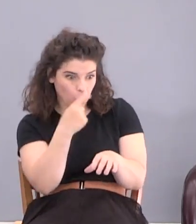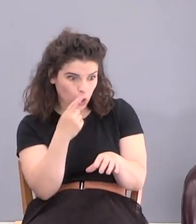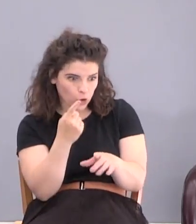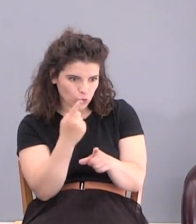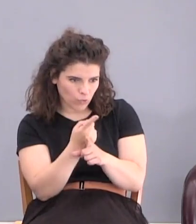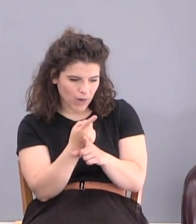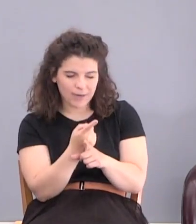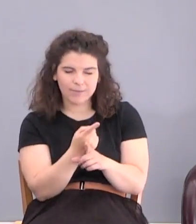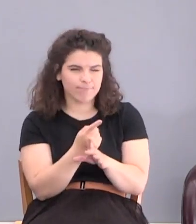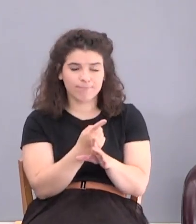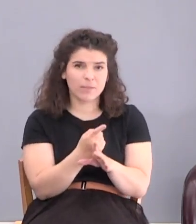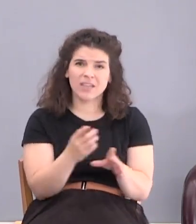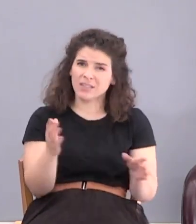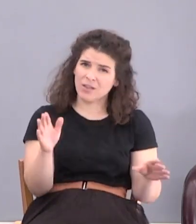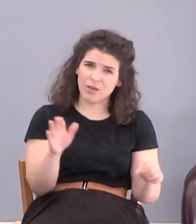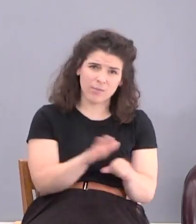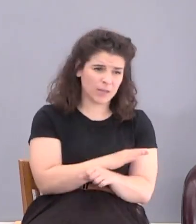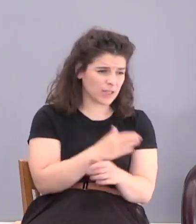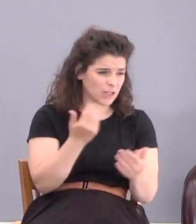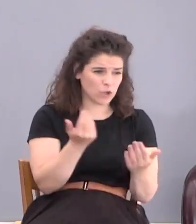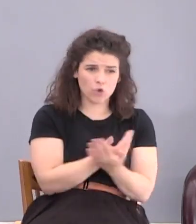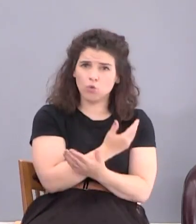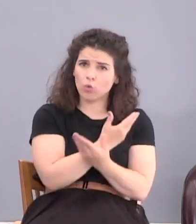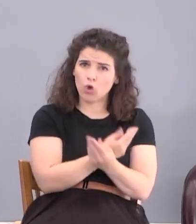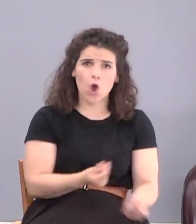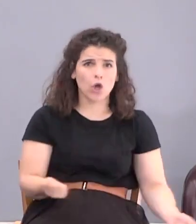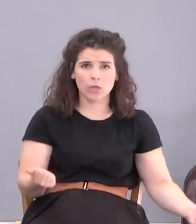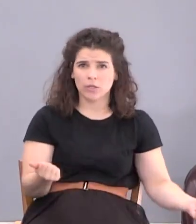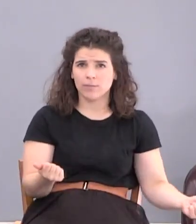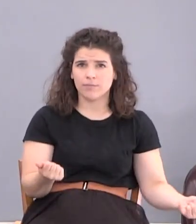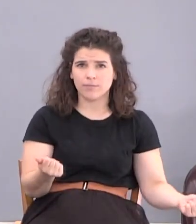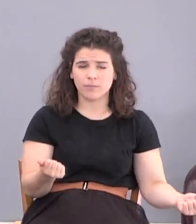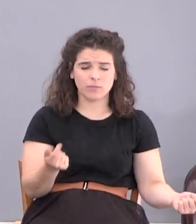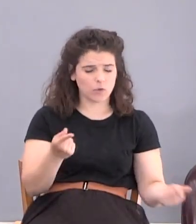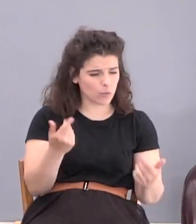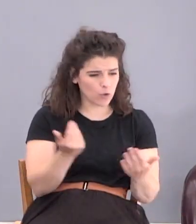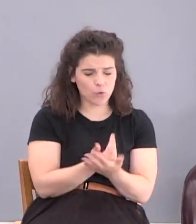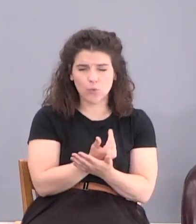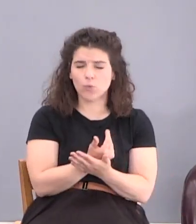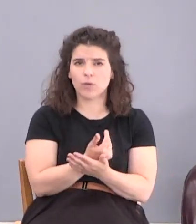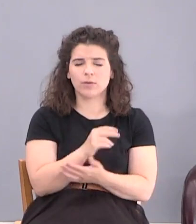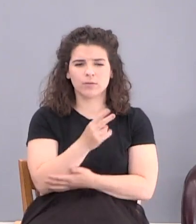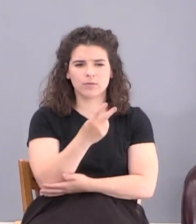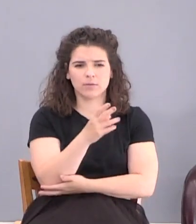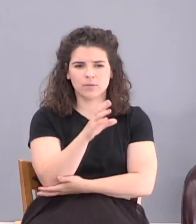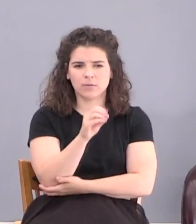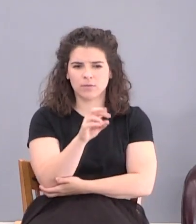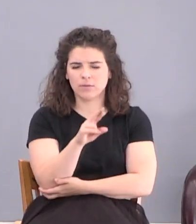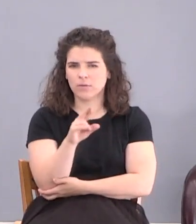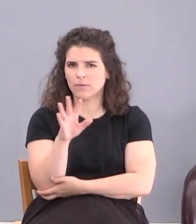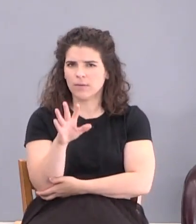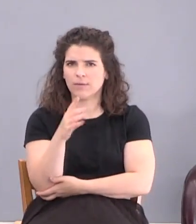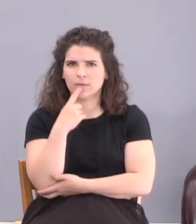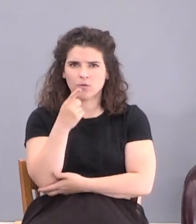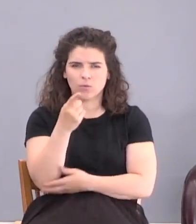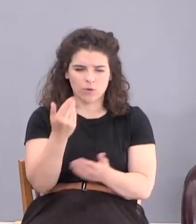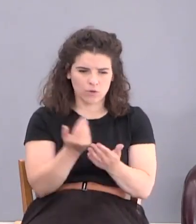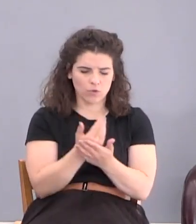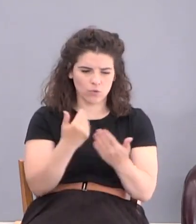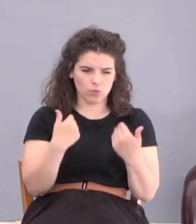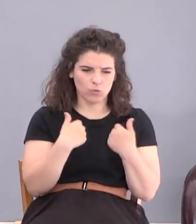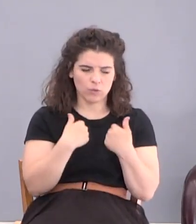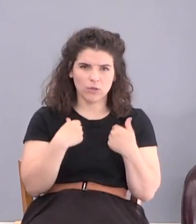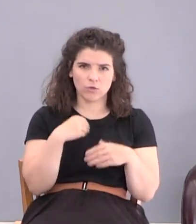righteousness. It's completely gone. You are completely new. 2 Corinthians 5 says that you are a new creature in